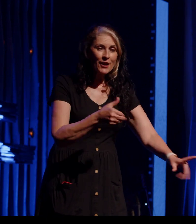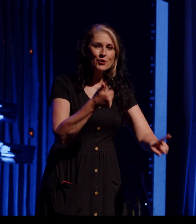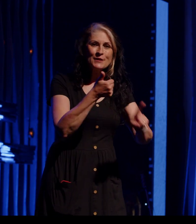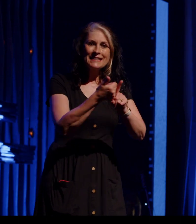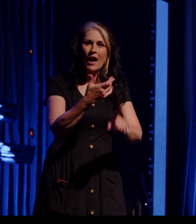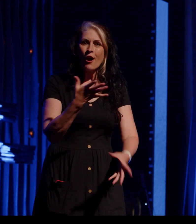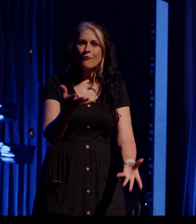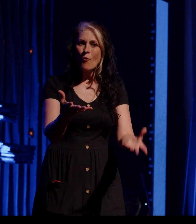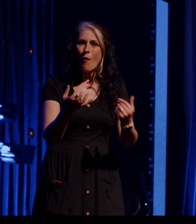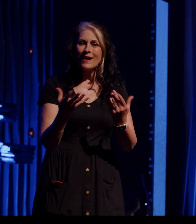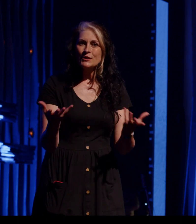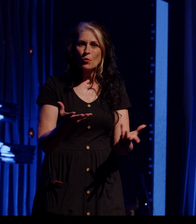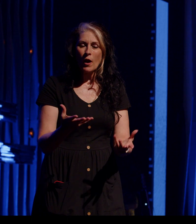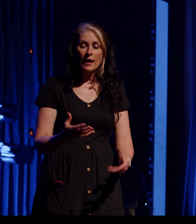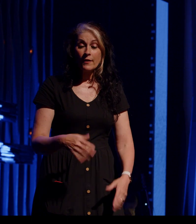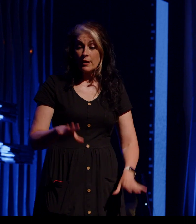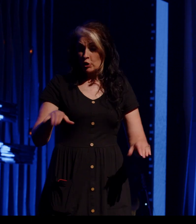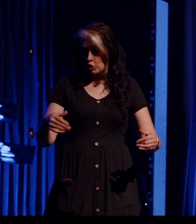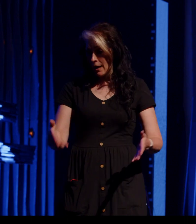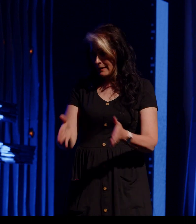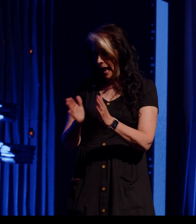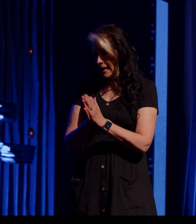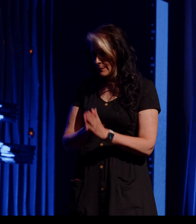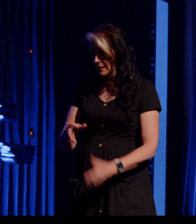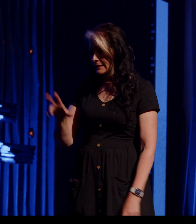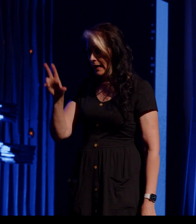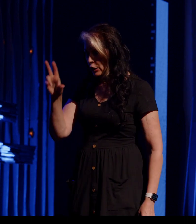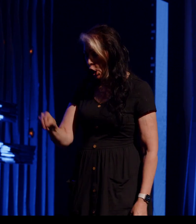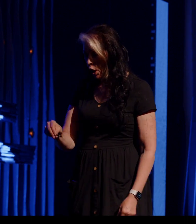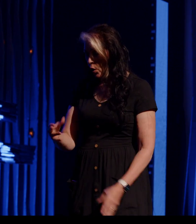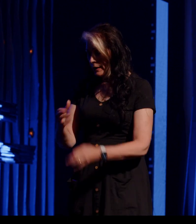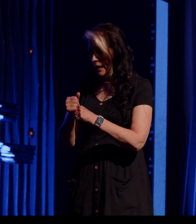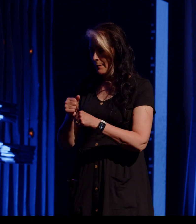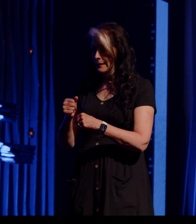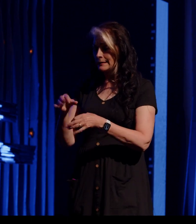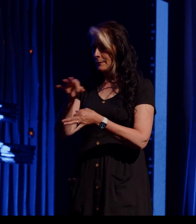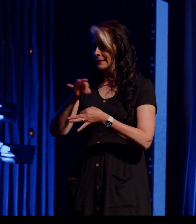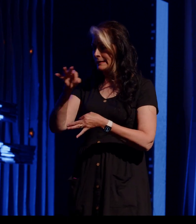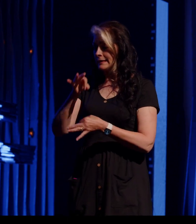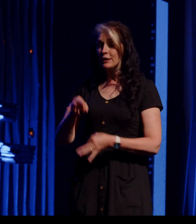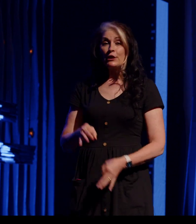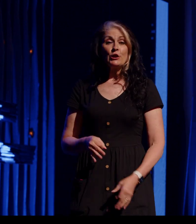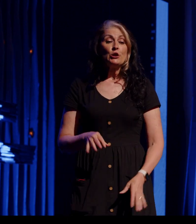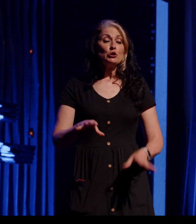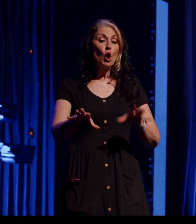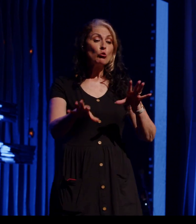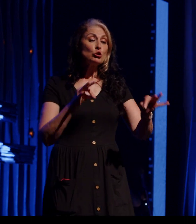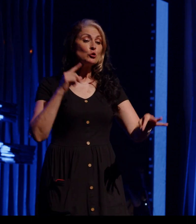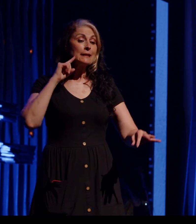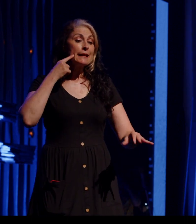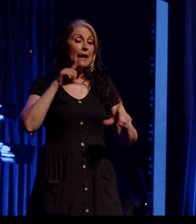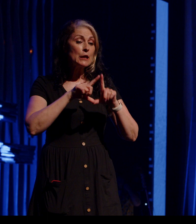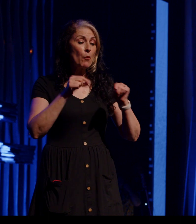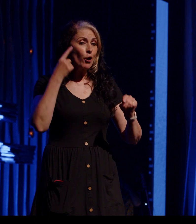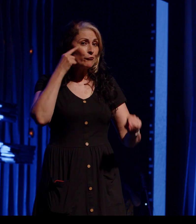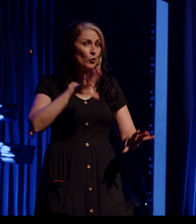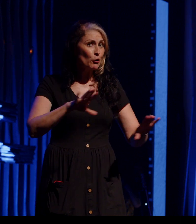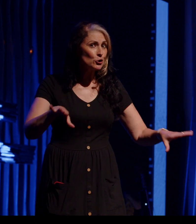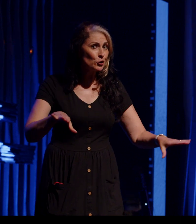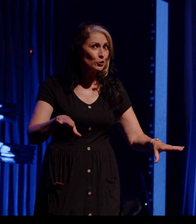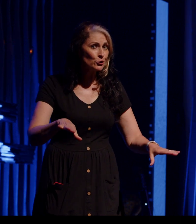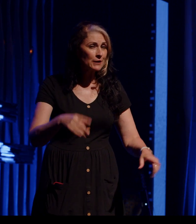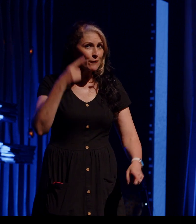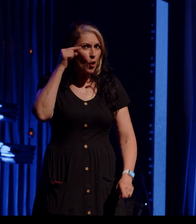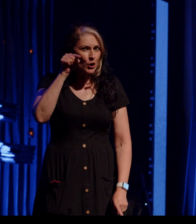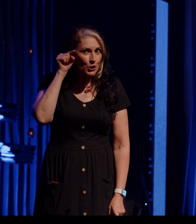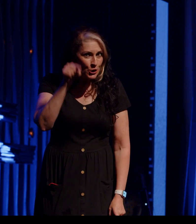you like, and when your child asks for it, say, no, go get me some iced tea. Do not get a candy bar for your child. This is for you. We love you. We